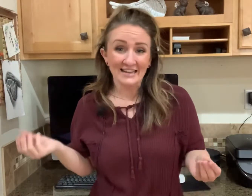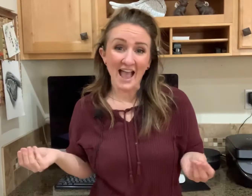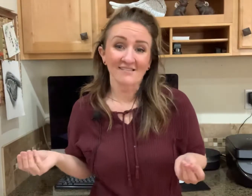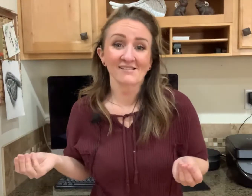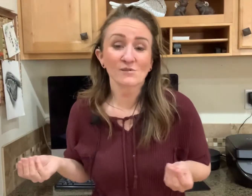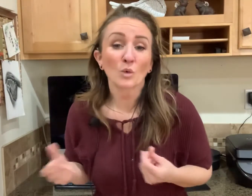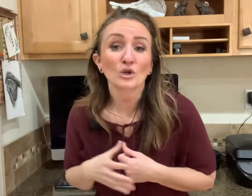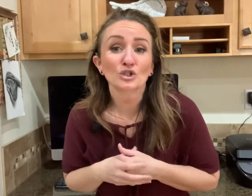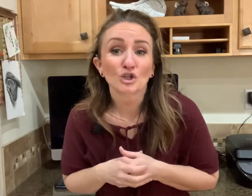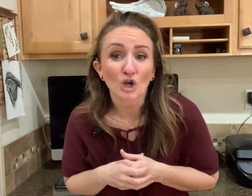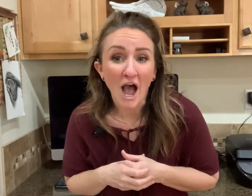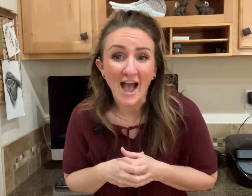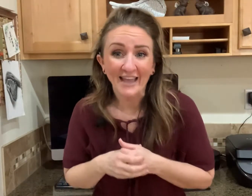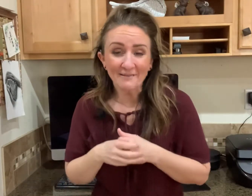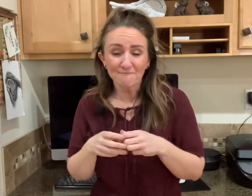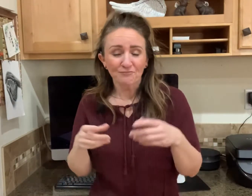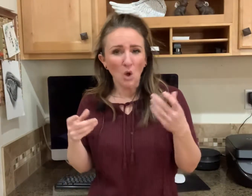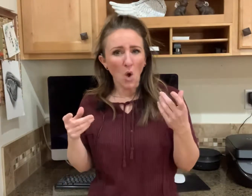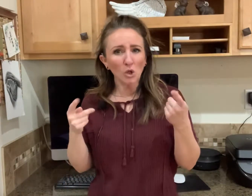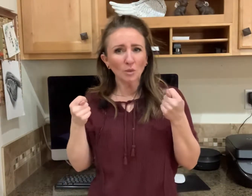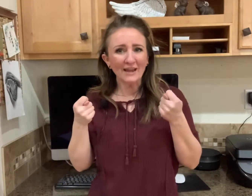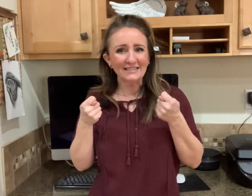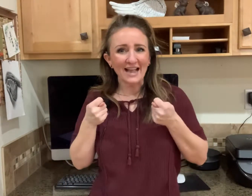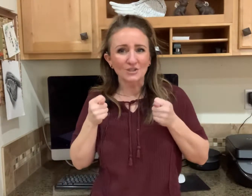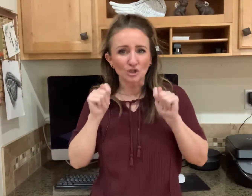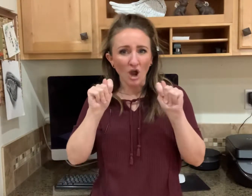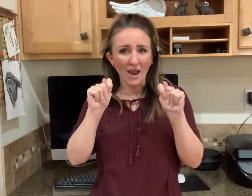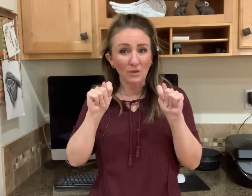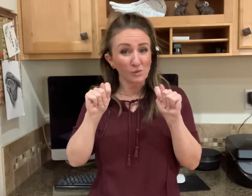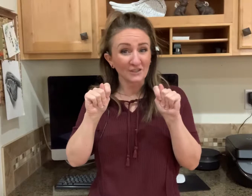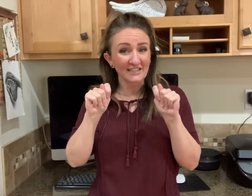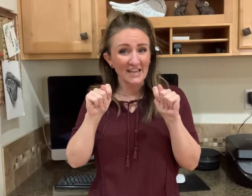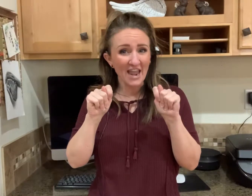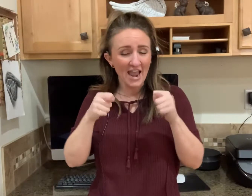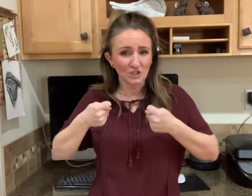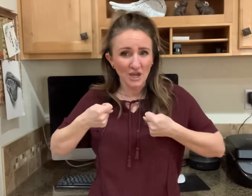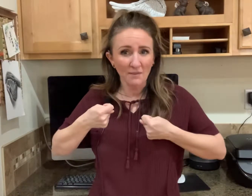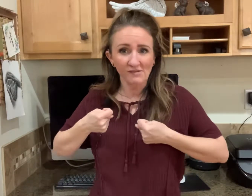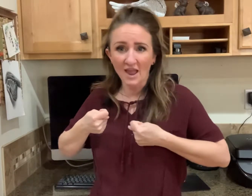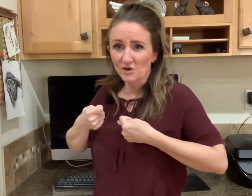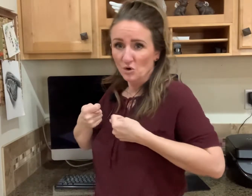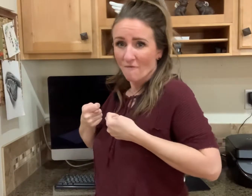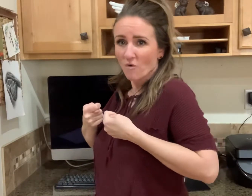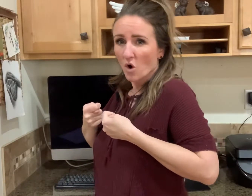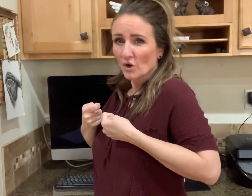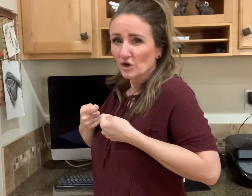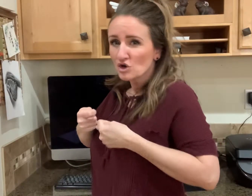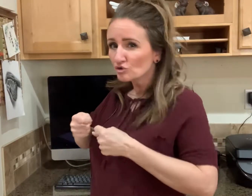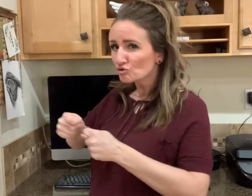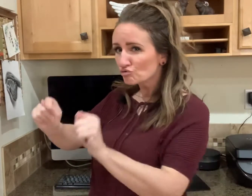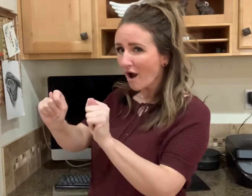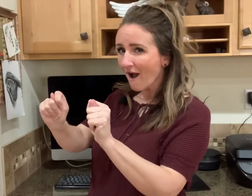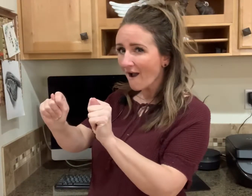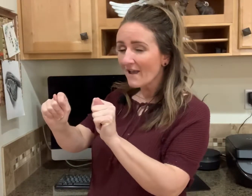Next is the word try. The old way to sign try was with T hand shapes, and you go forward. Try.